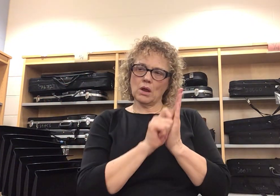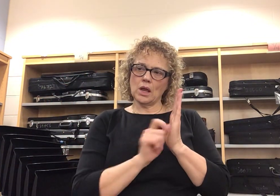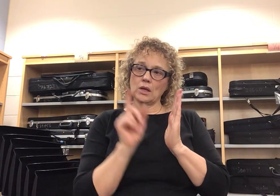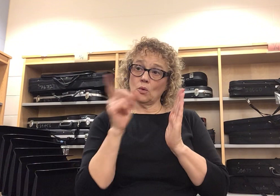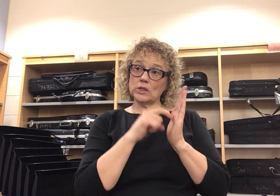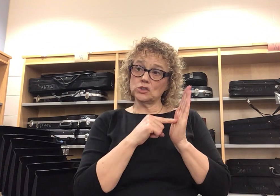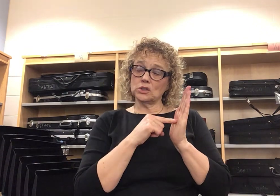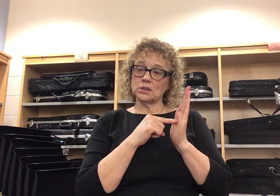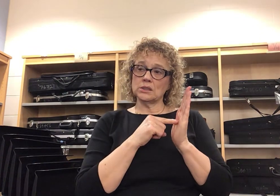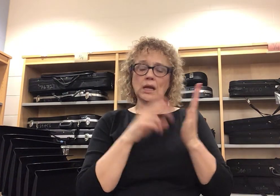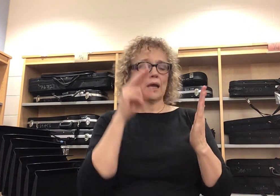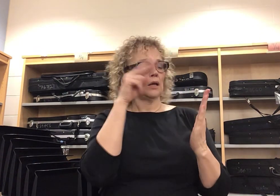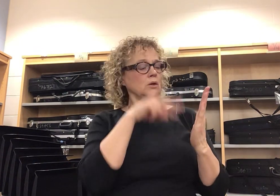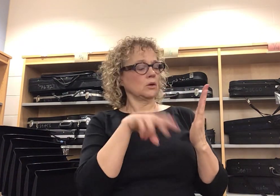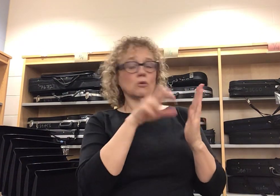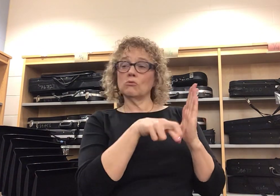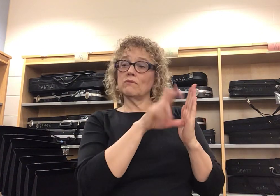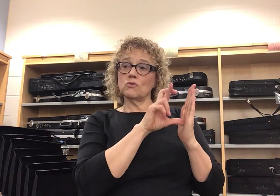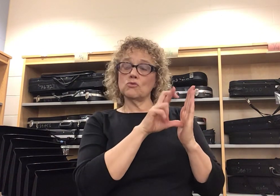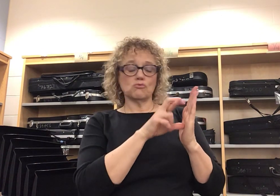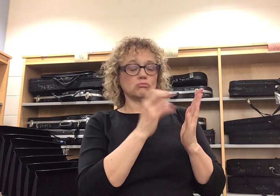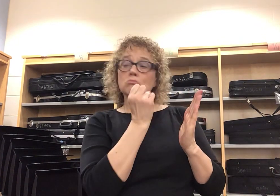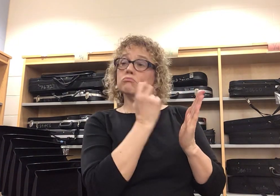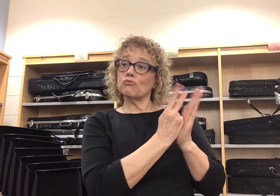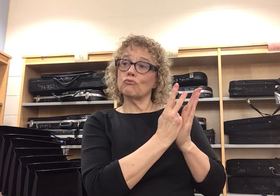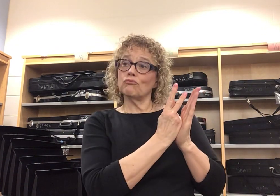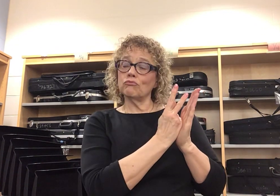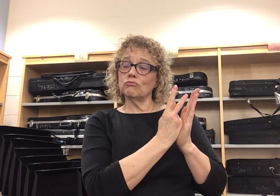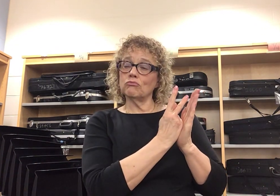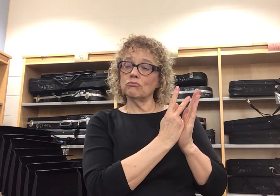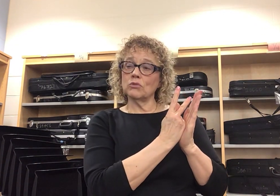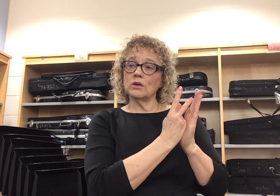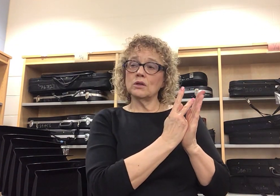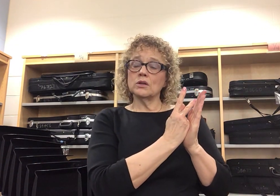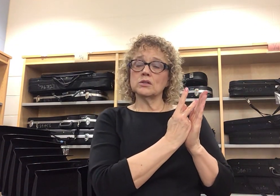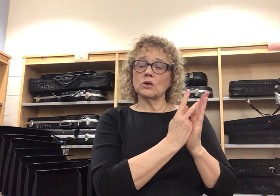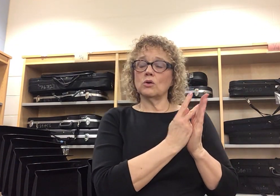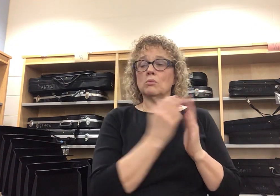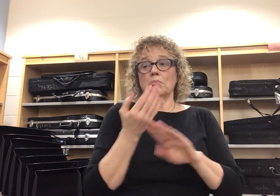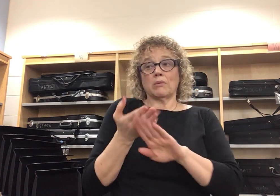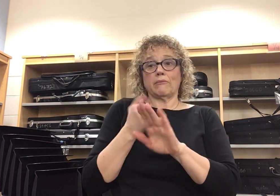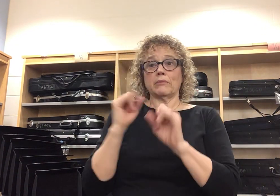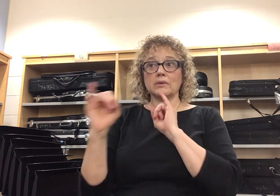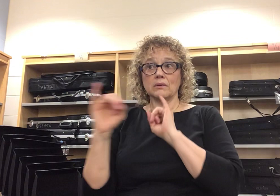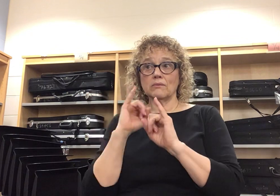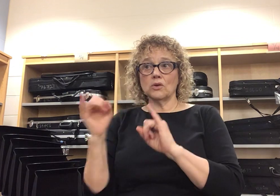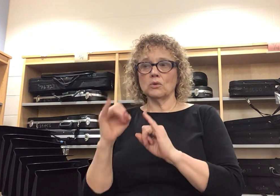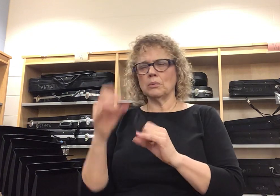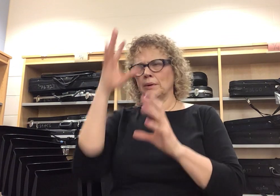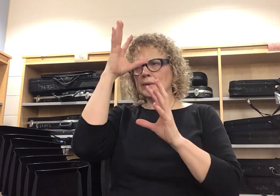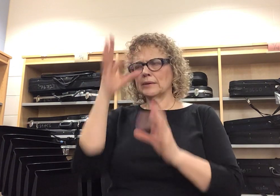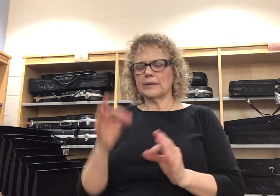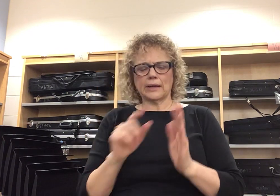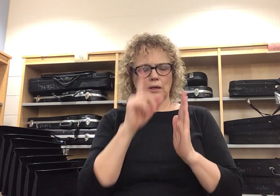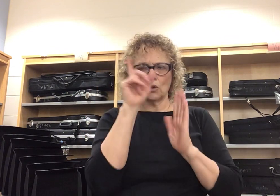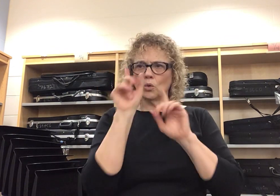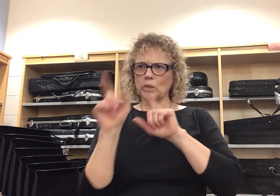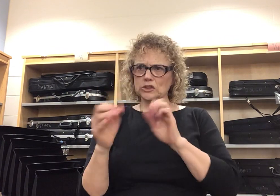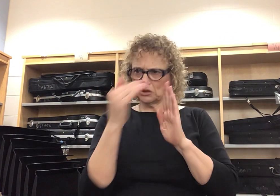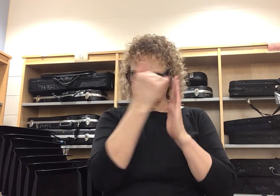more smoothly and more quickly, so that you go down there, you know what you're going to ask him or her, and you write down the answers, because you can't